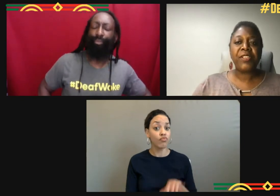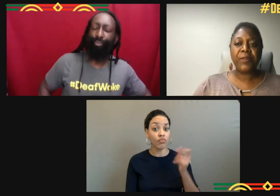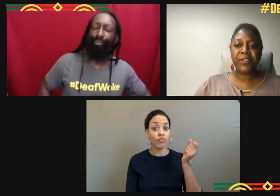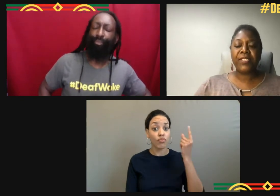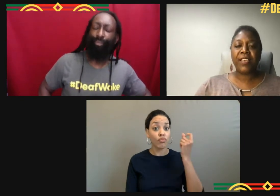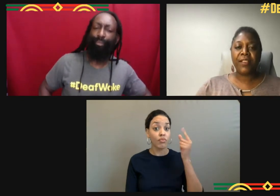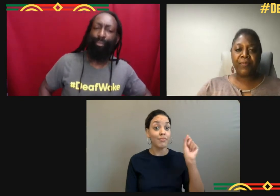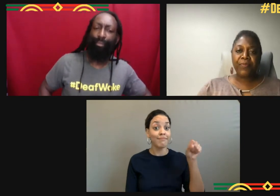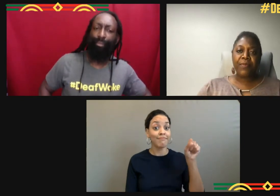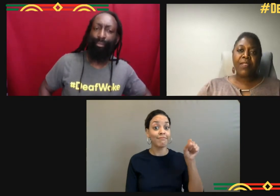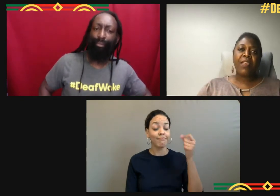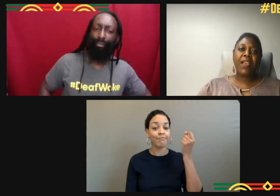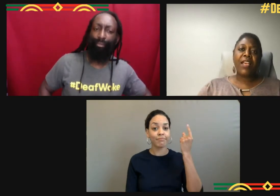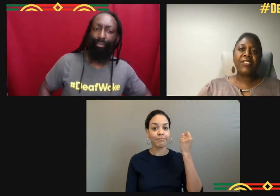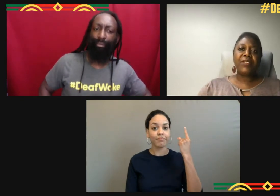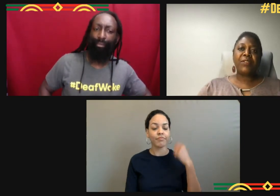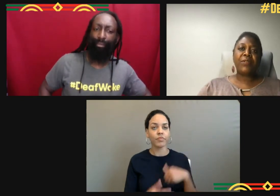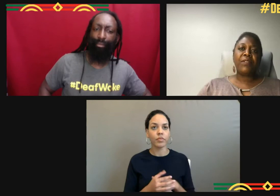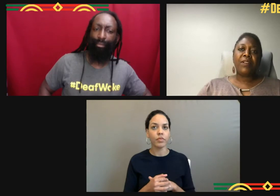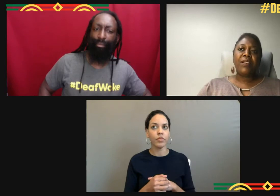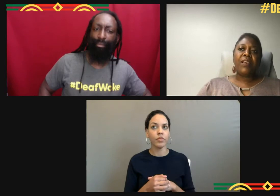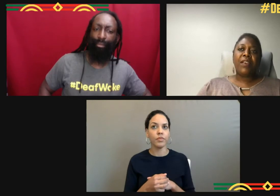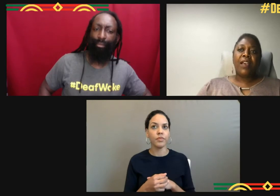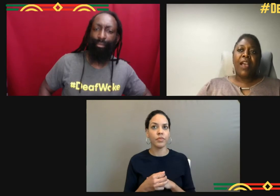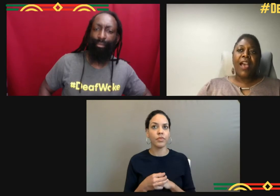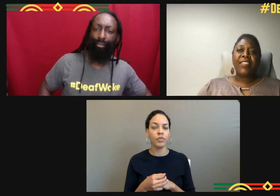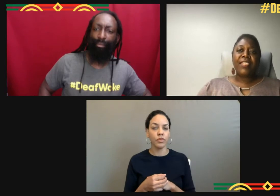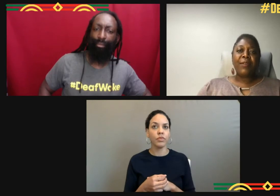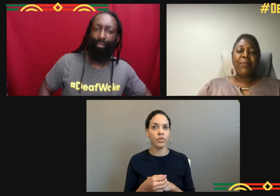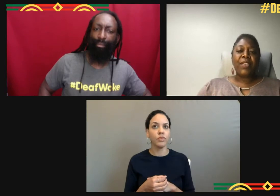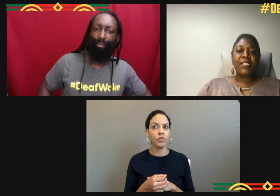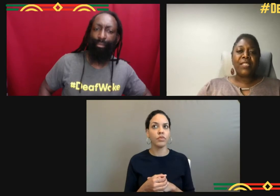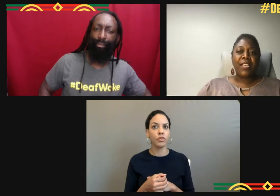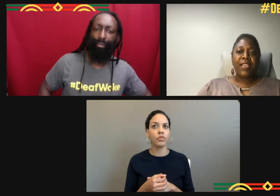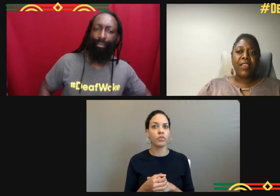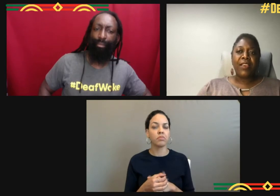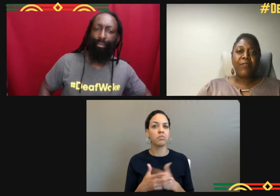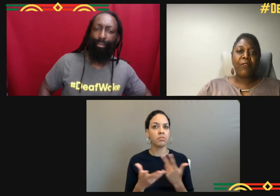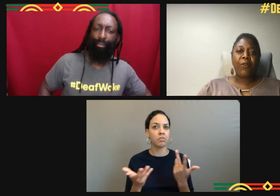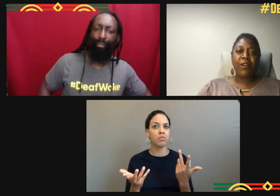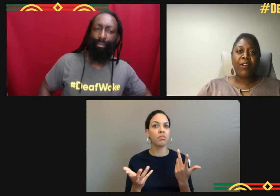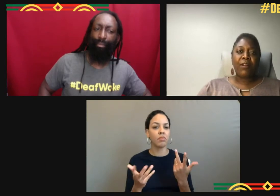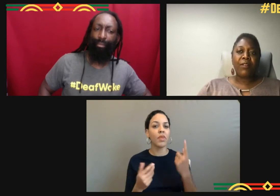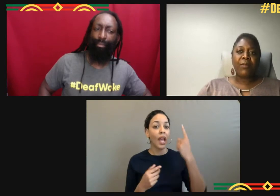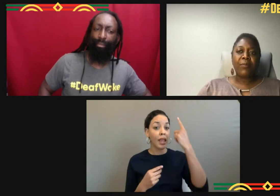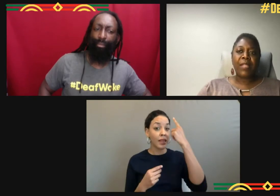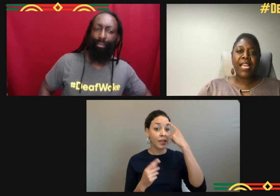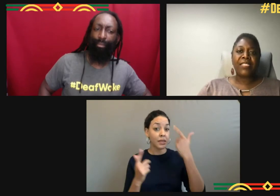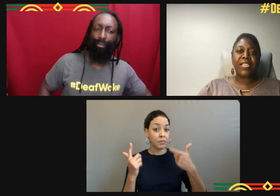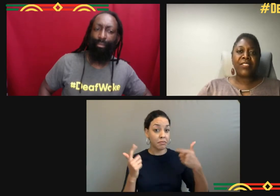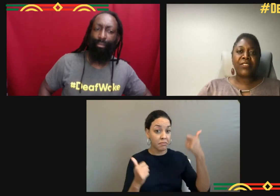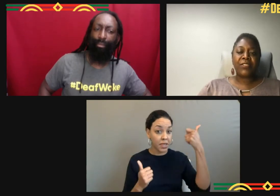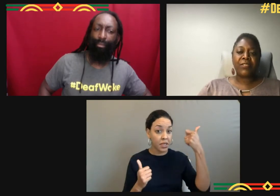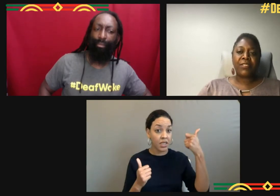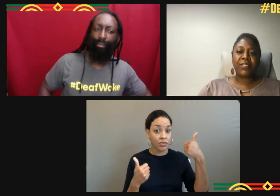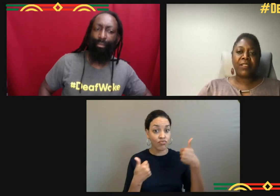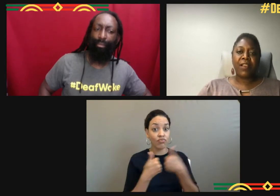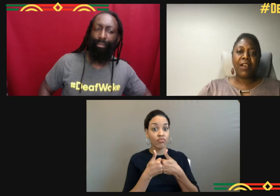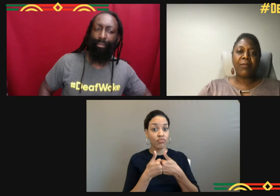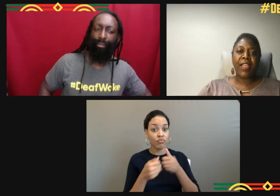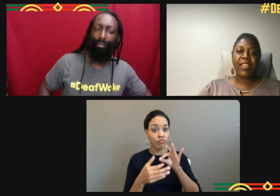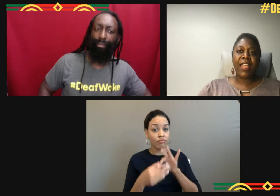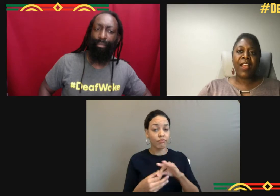I understand what you're saying. I do. I think the biggest thing for Black